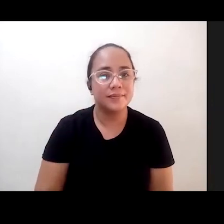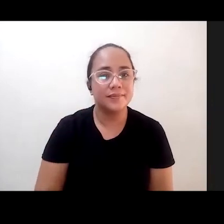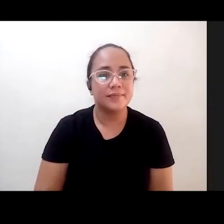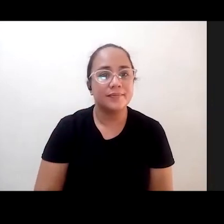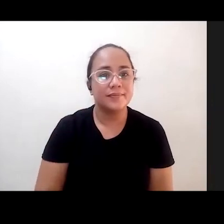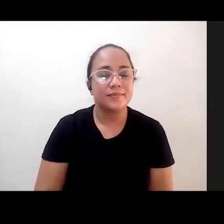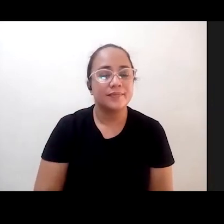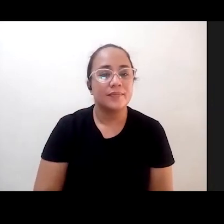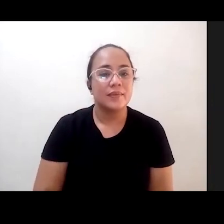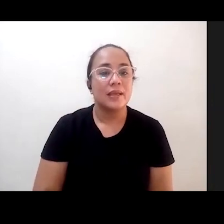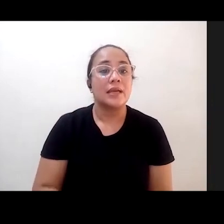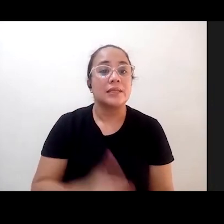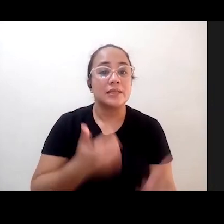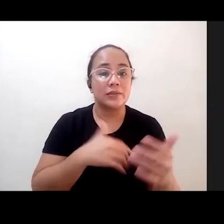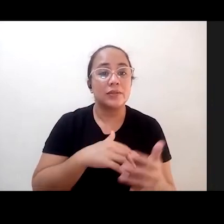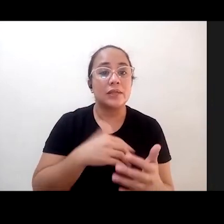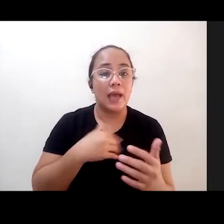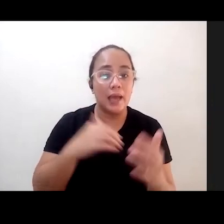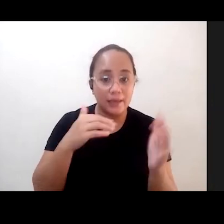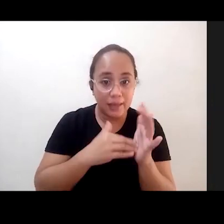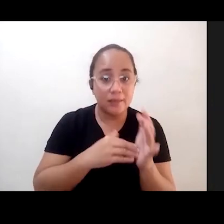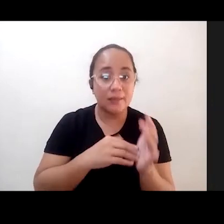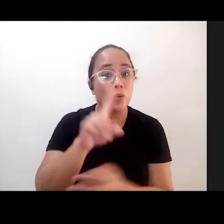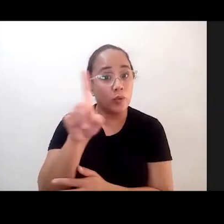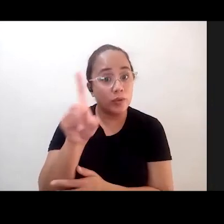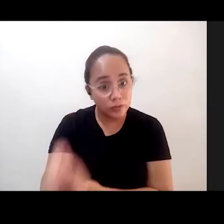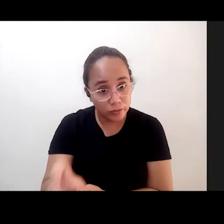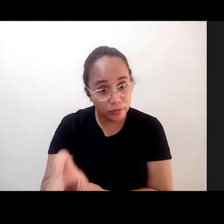Followed by a question.